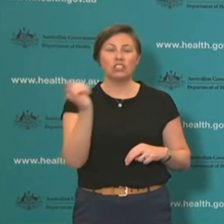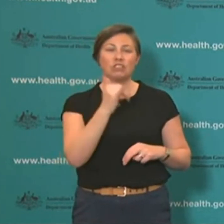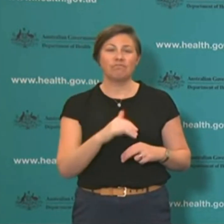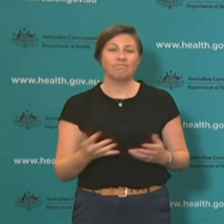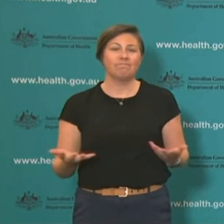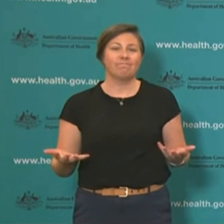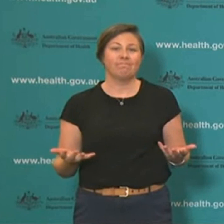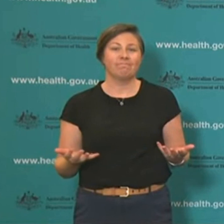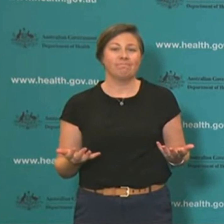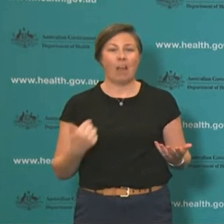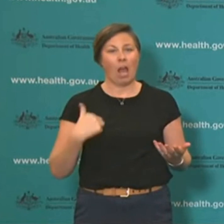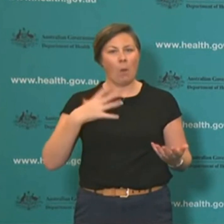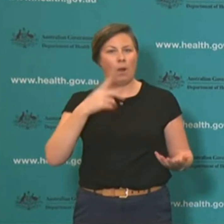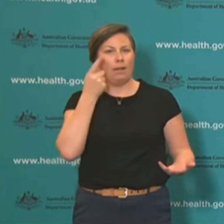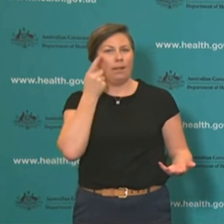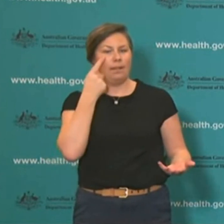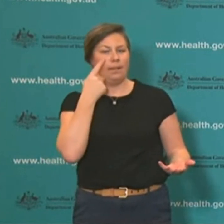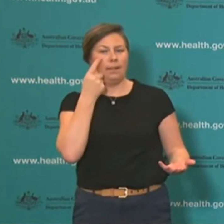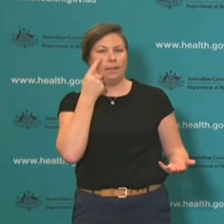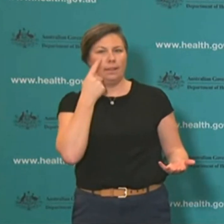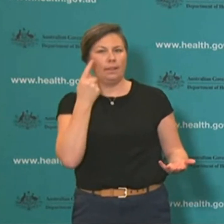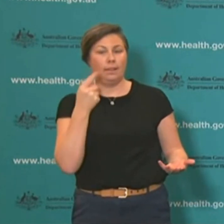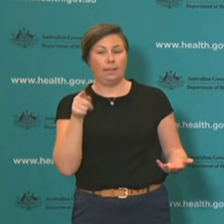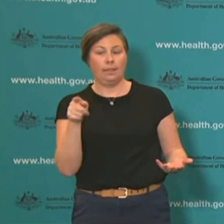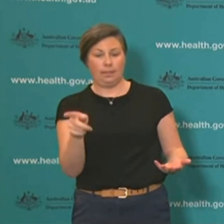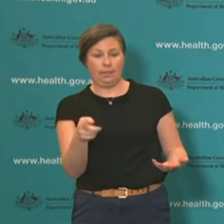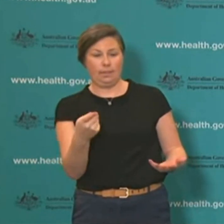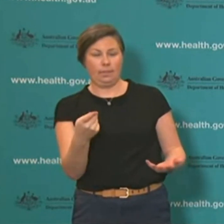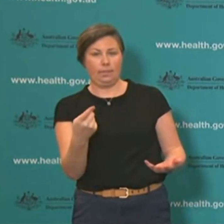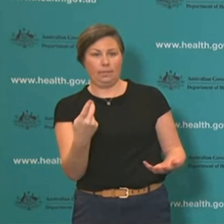every nation, want to see those 2 successful candidates used in